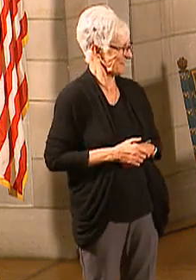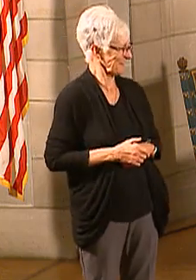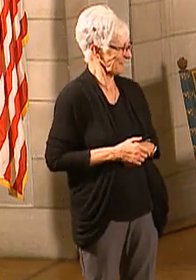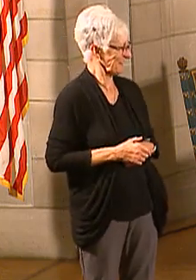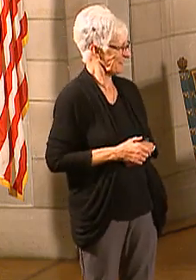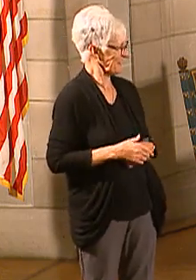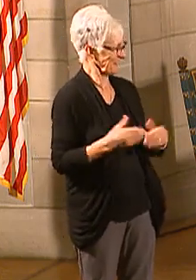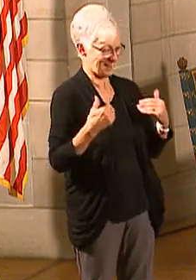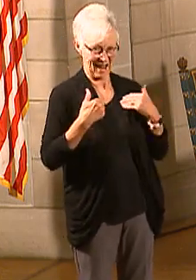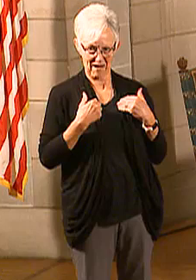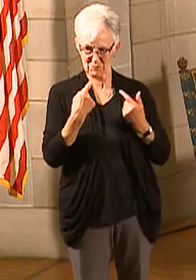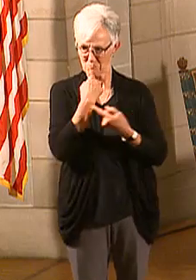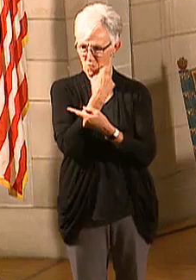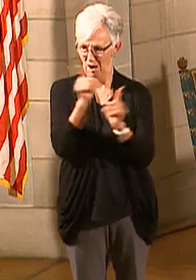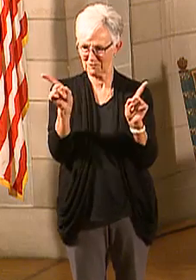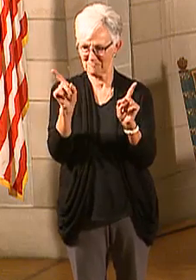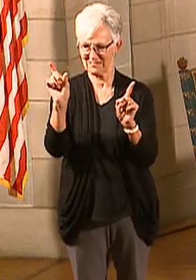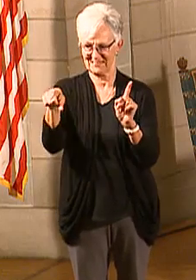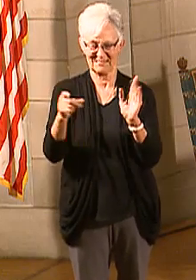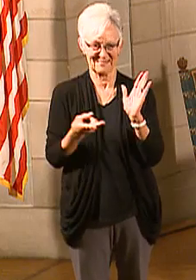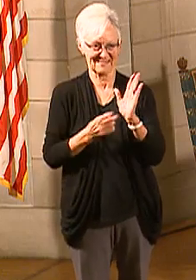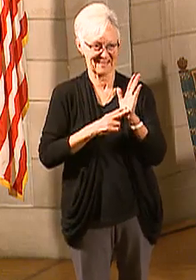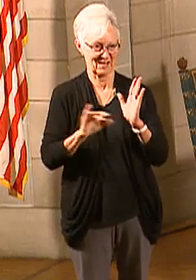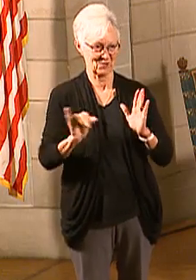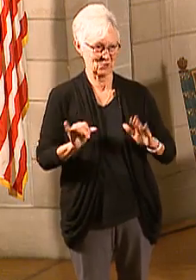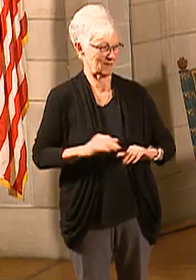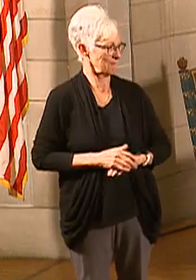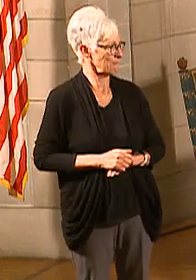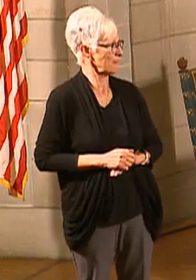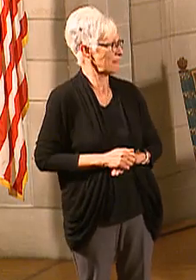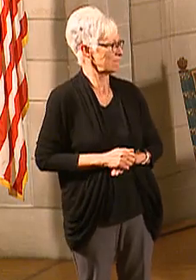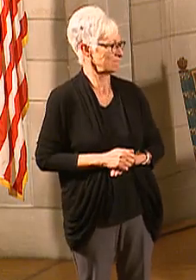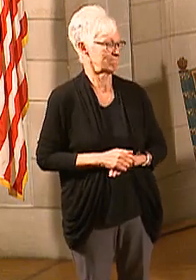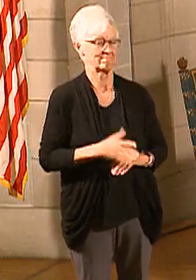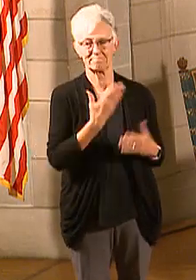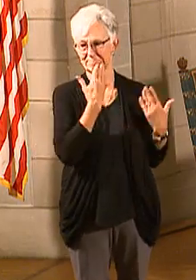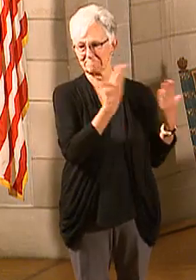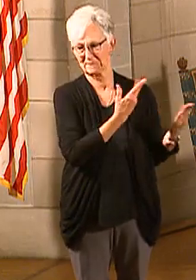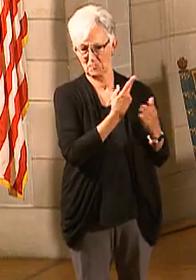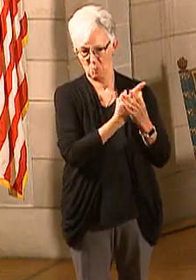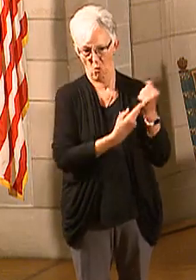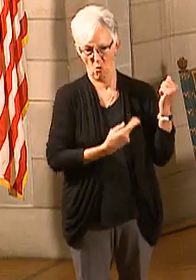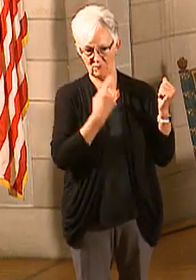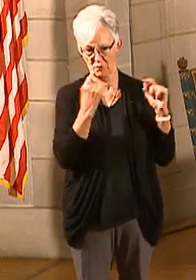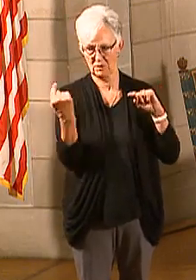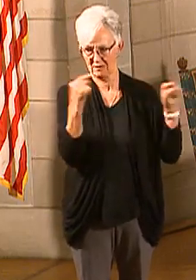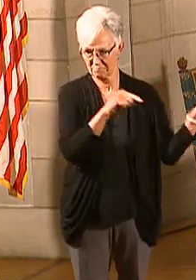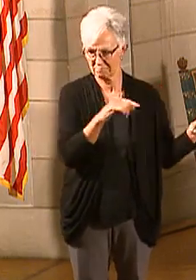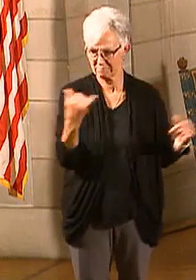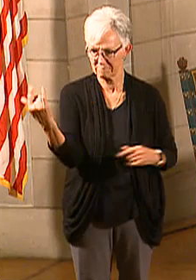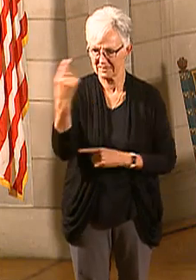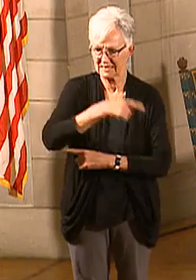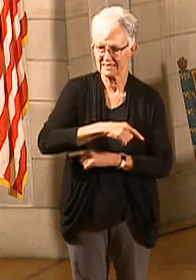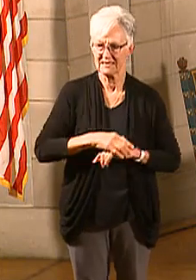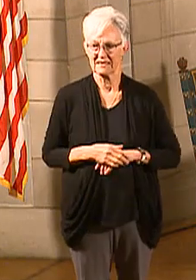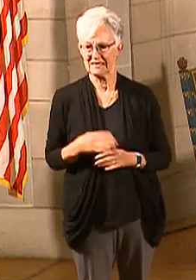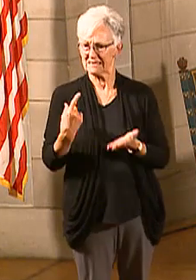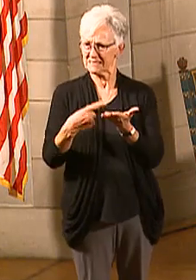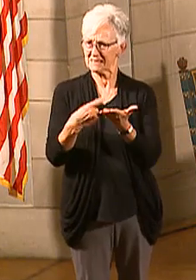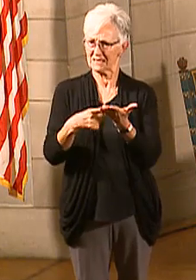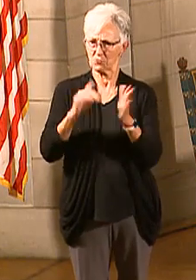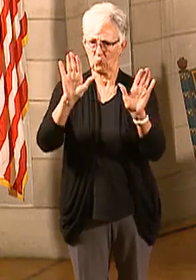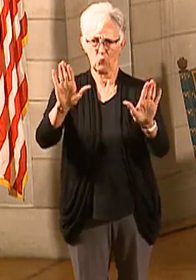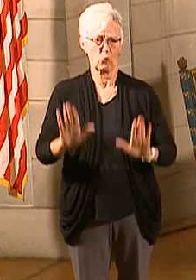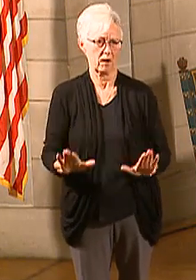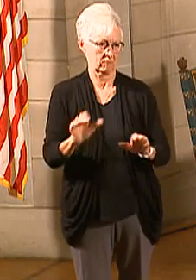You know, we do have a proclamation here we have to sign. All right, well, hey, folks, thank you both very much for being here today to talk about the great work we're doing in